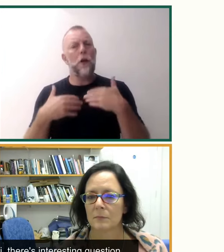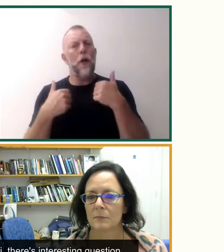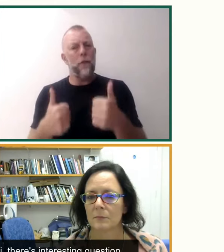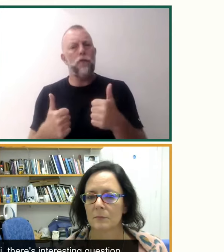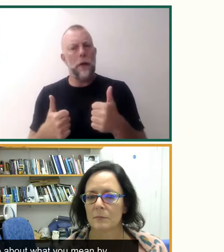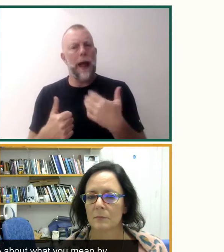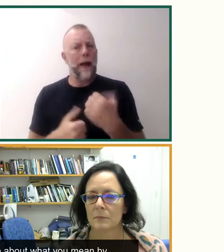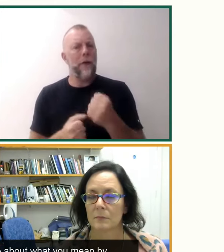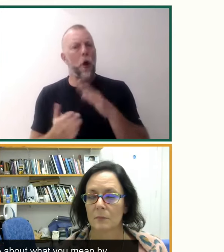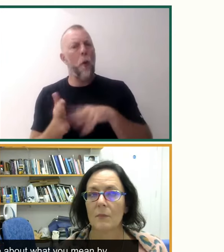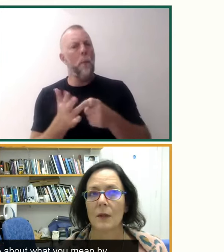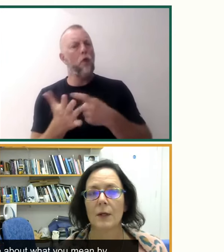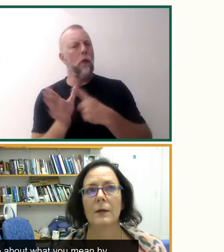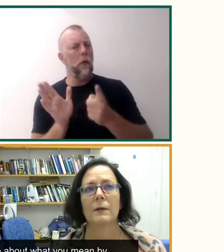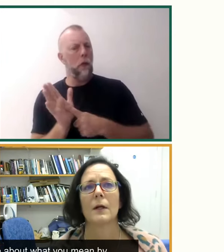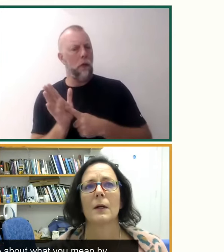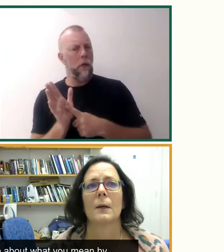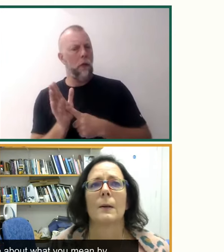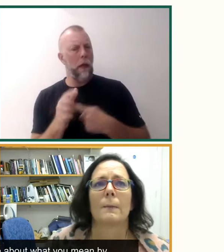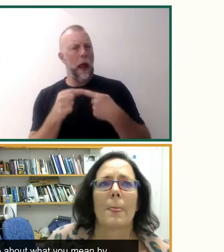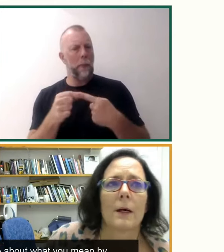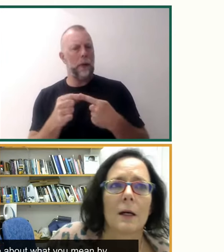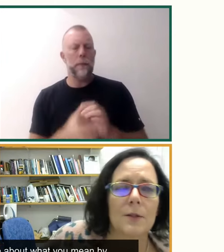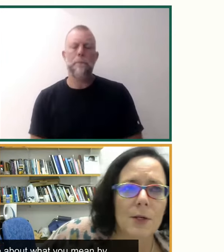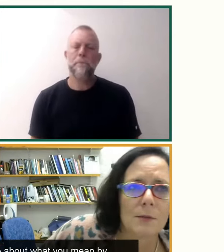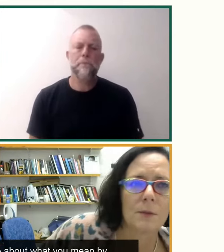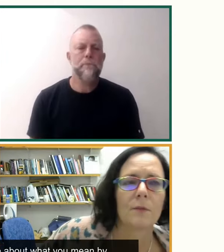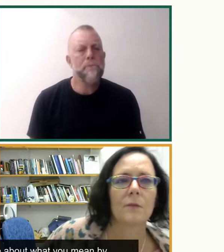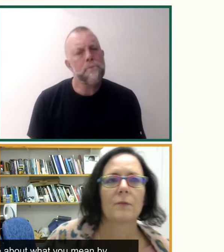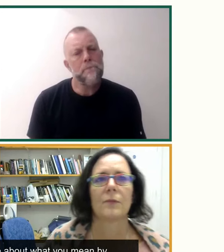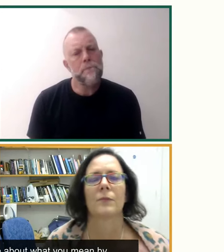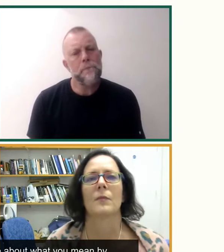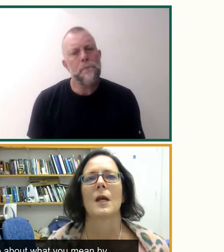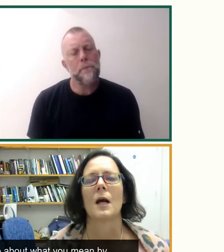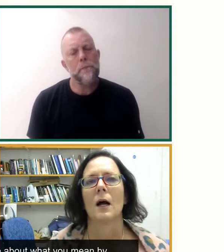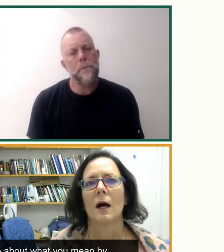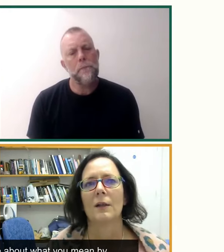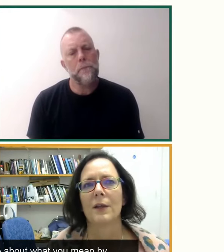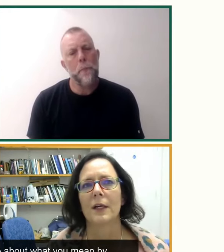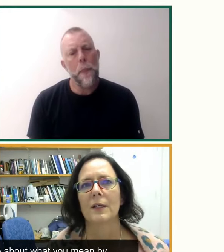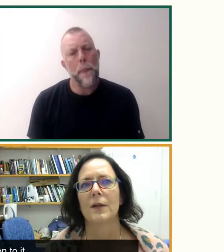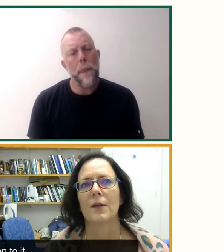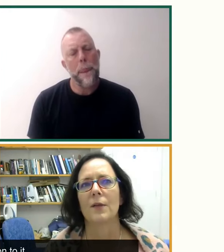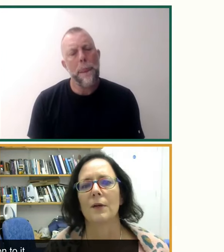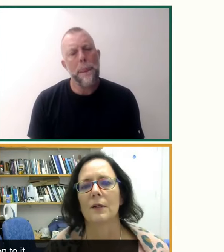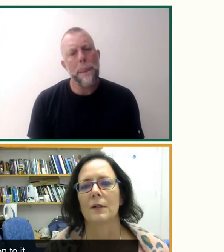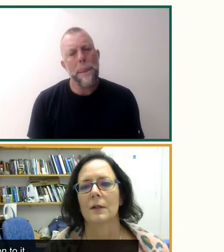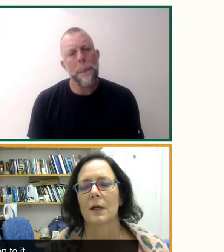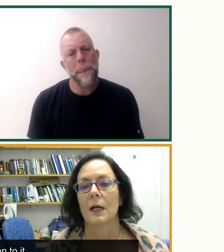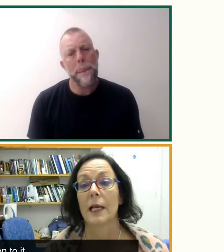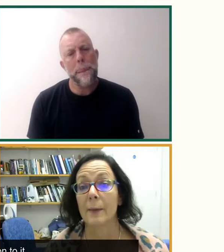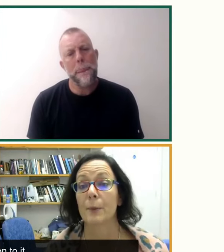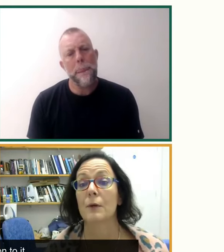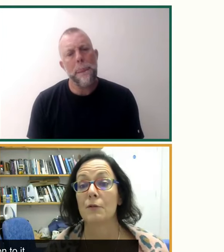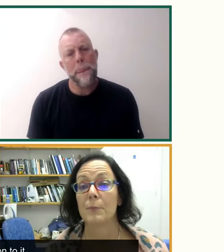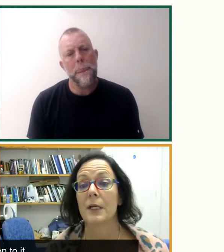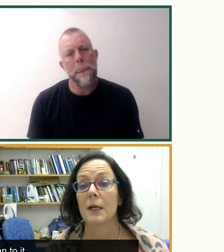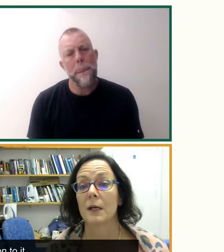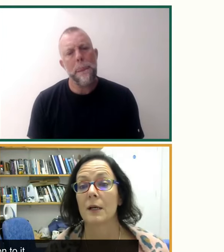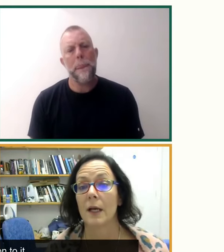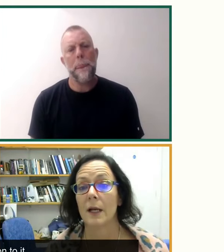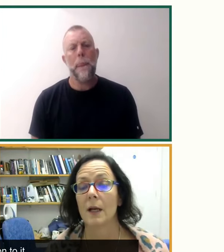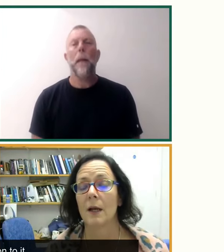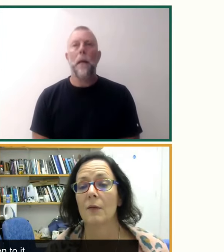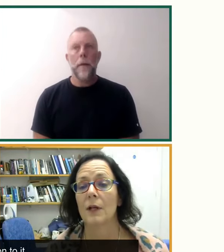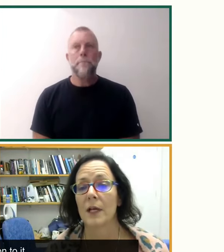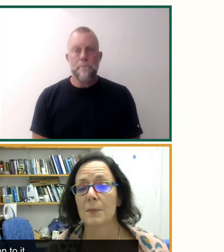moral dimension to it. Yeah. So I think the labour of